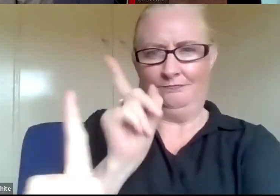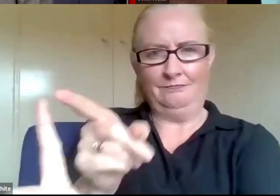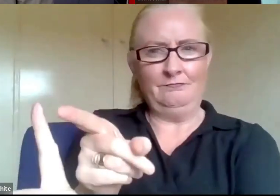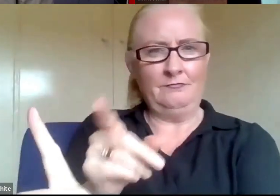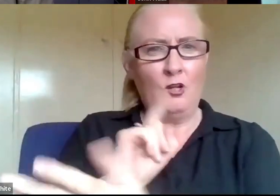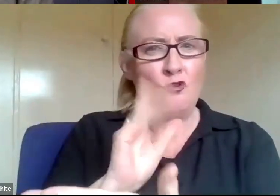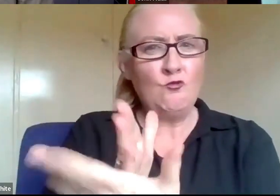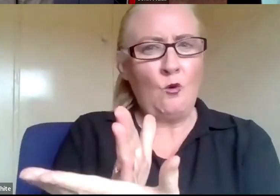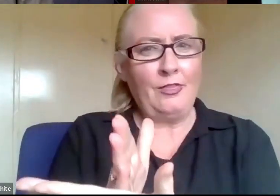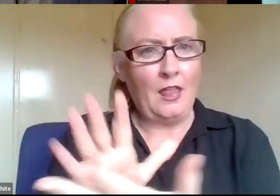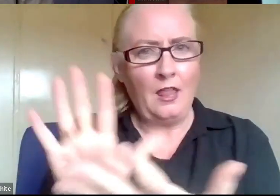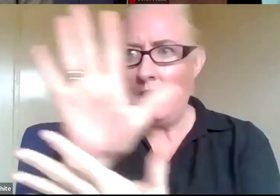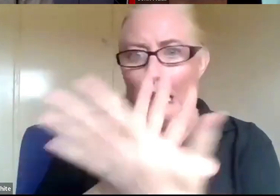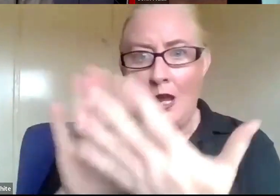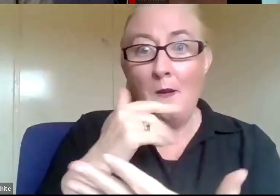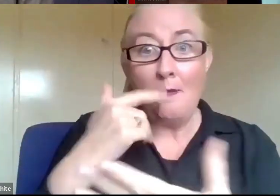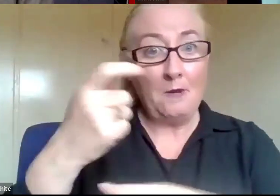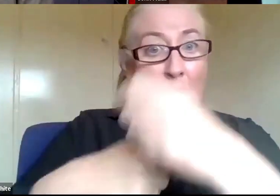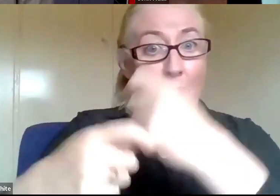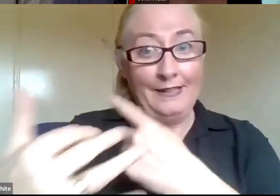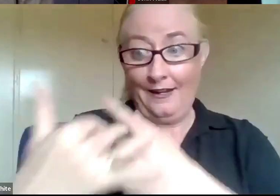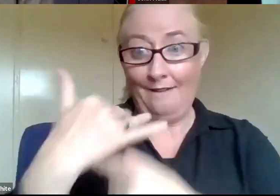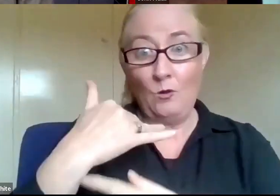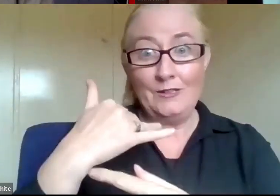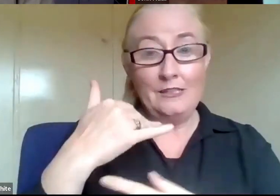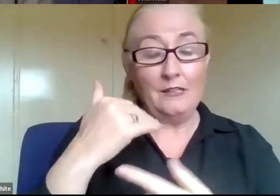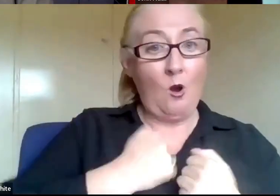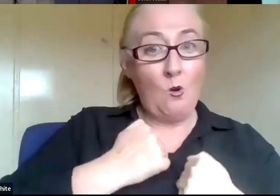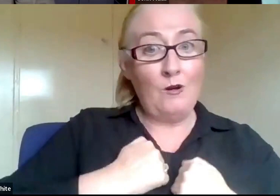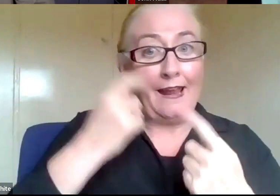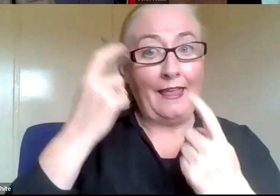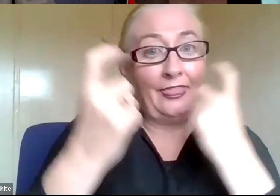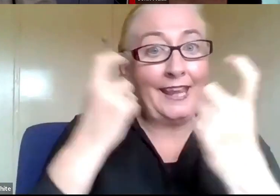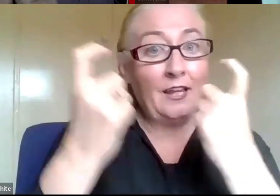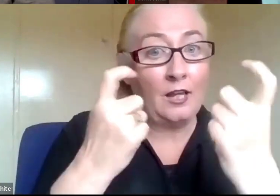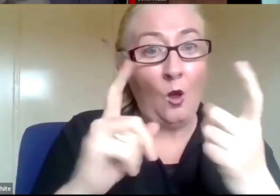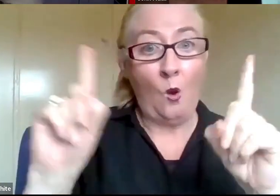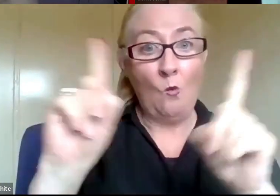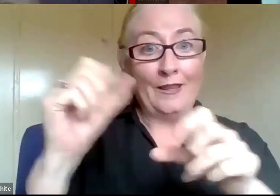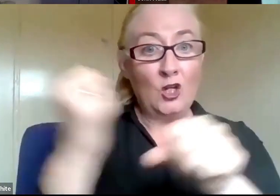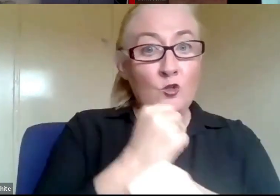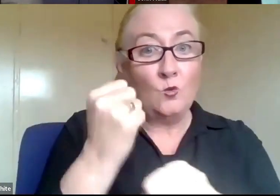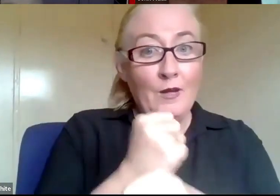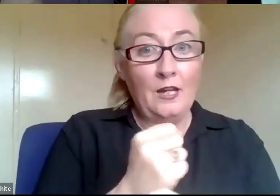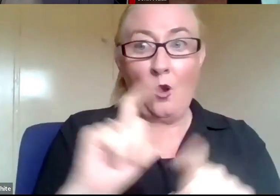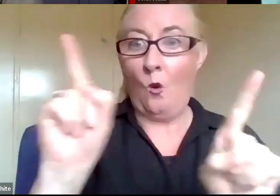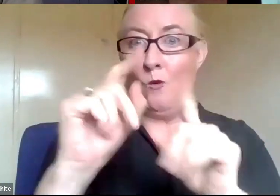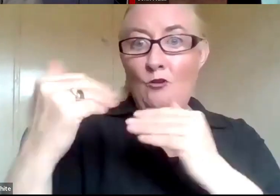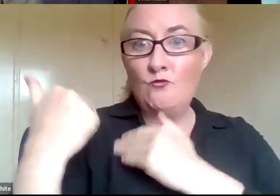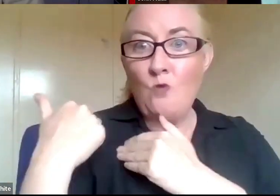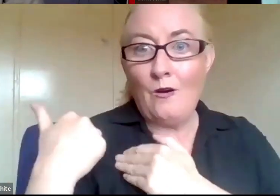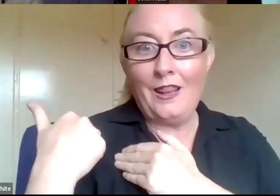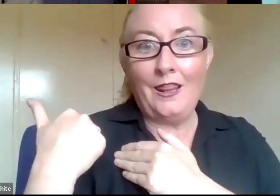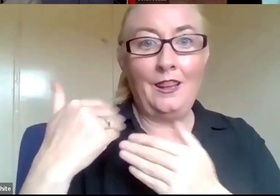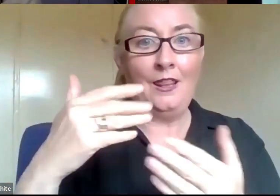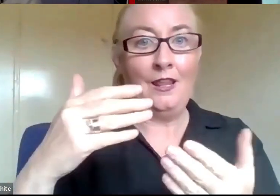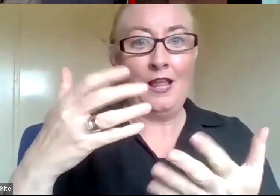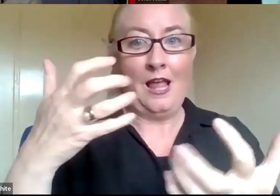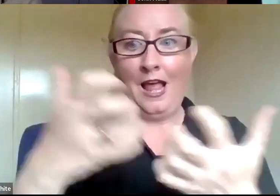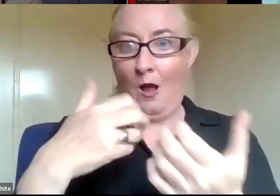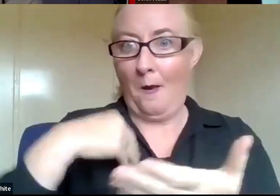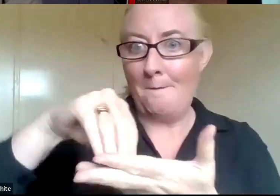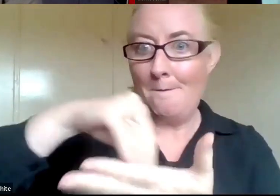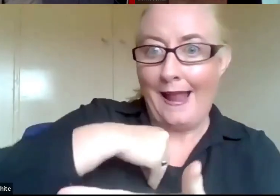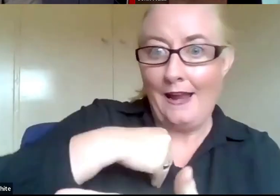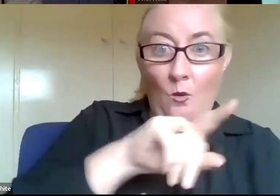doing, what their role is, why they're being paid, if they are being paid, and how they can